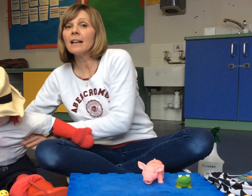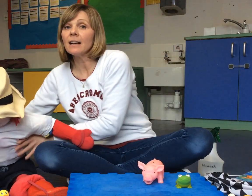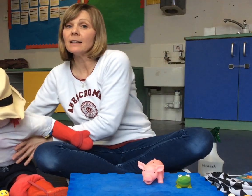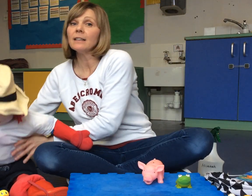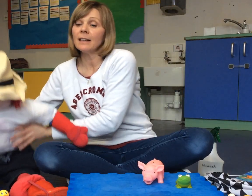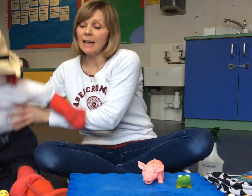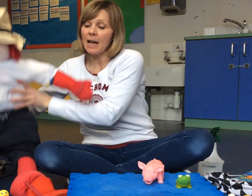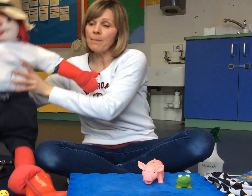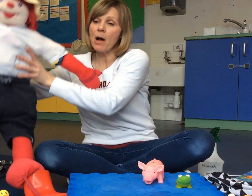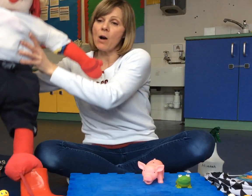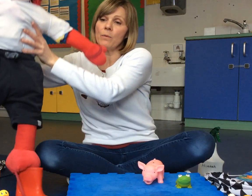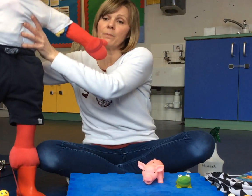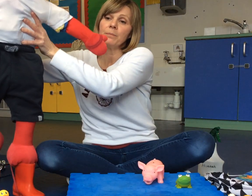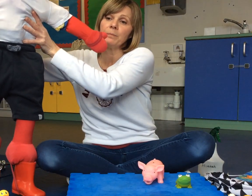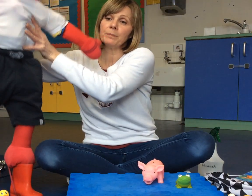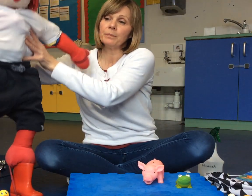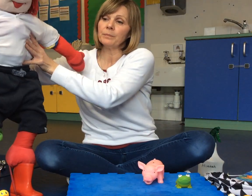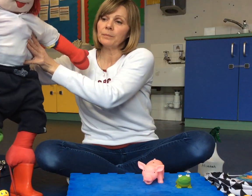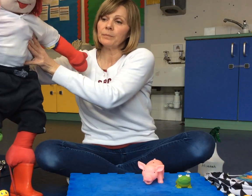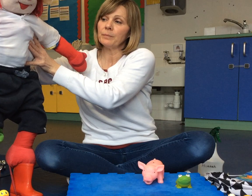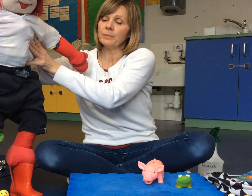Nelligan came home.